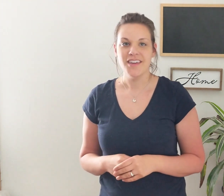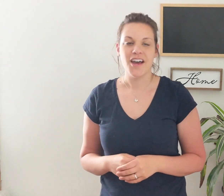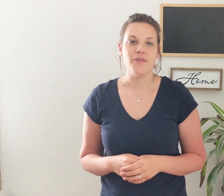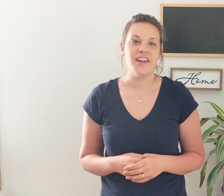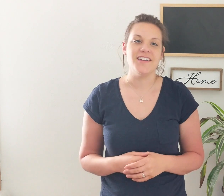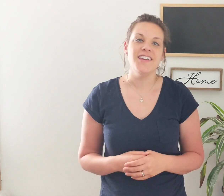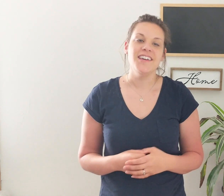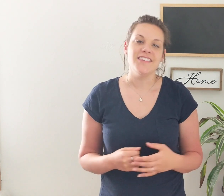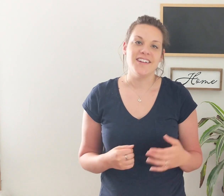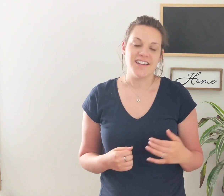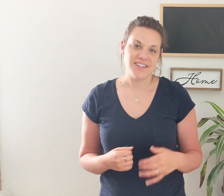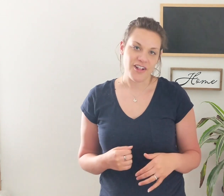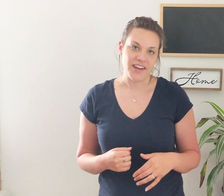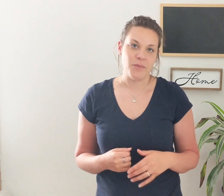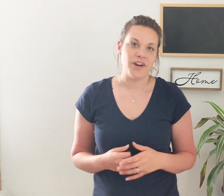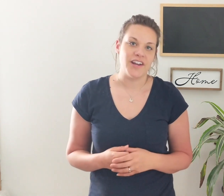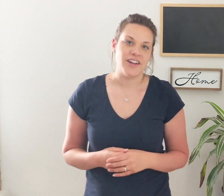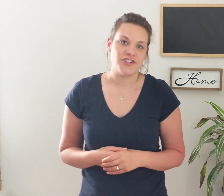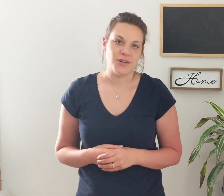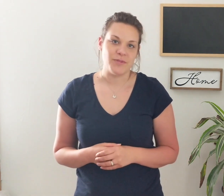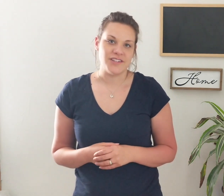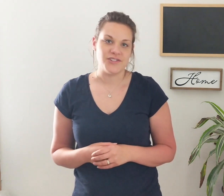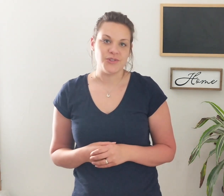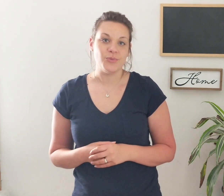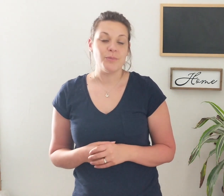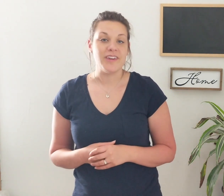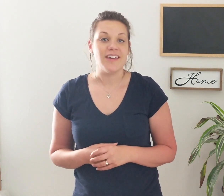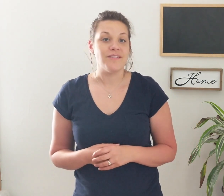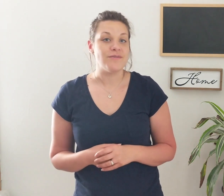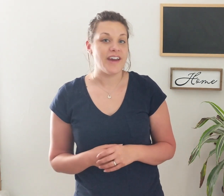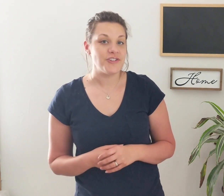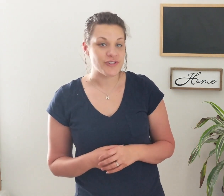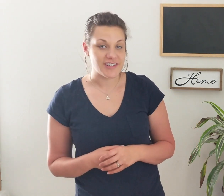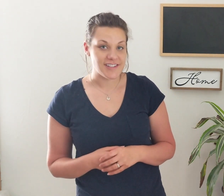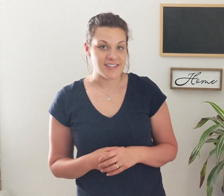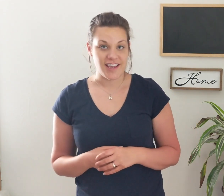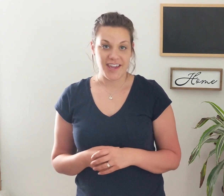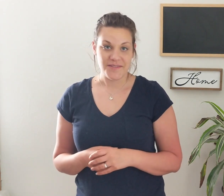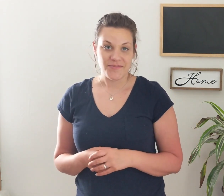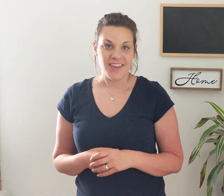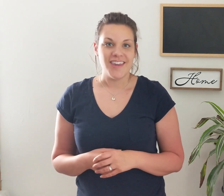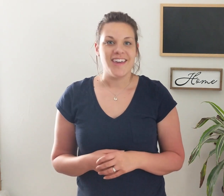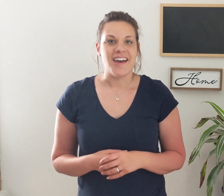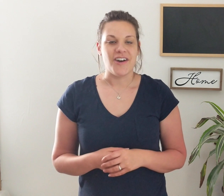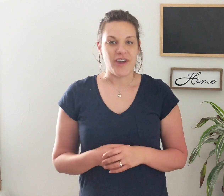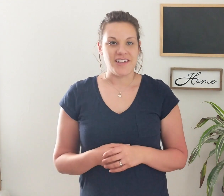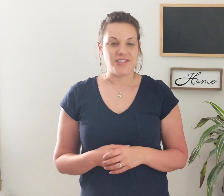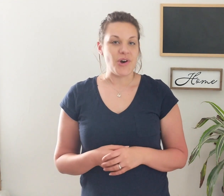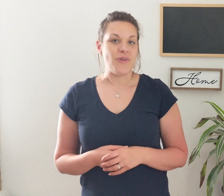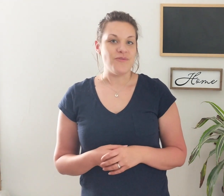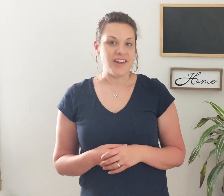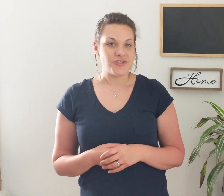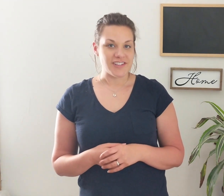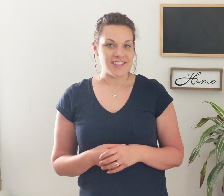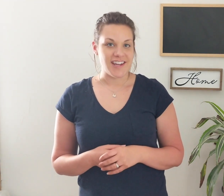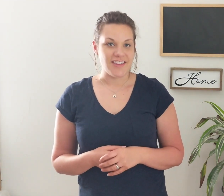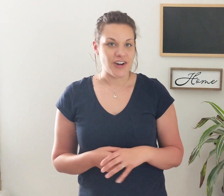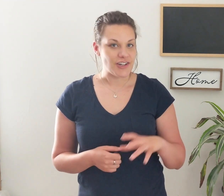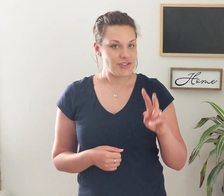All right, the next holiday we're gonna jump into will be Veterans Day. Okay, so Veterans Day, there are two